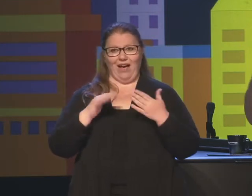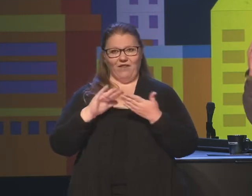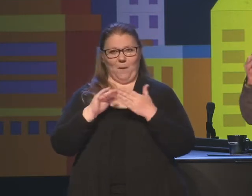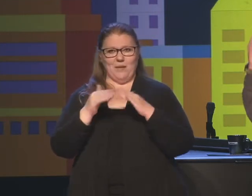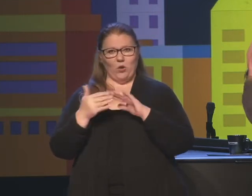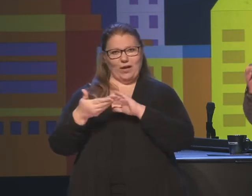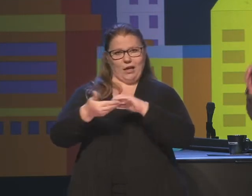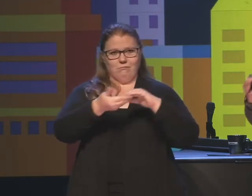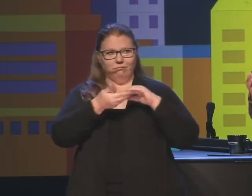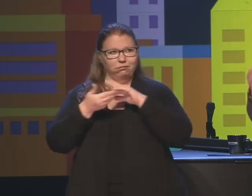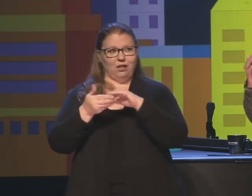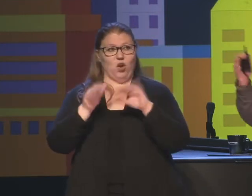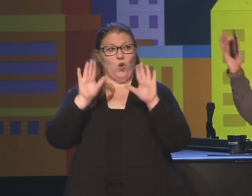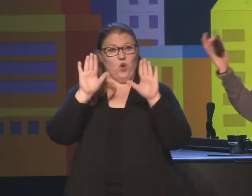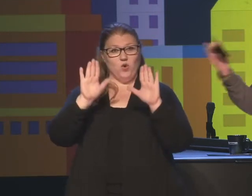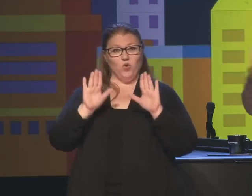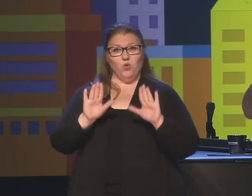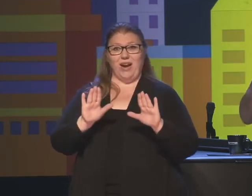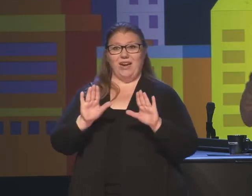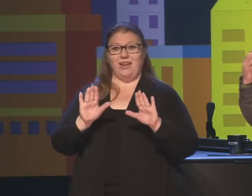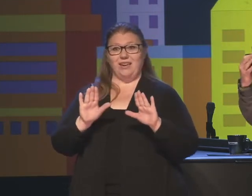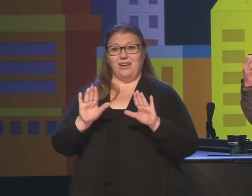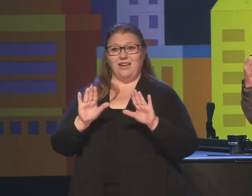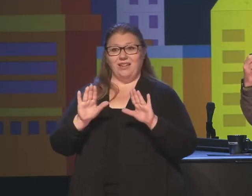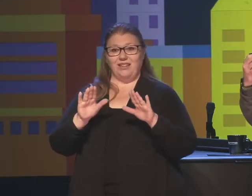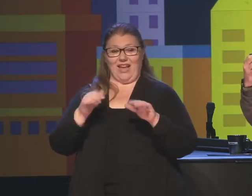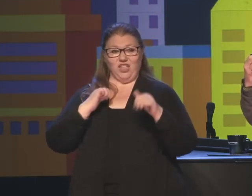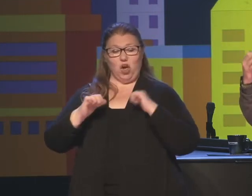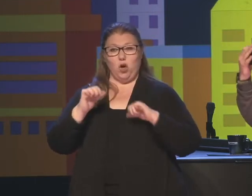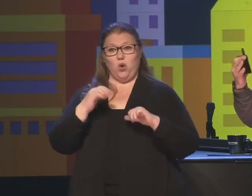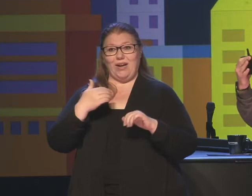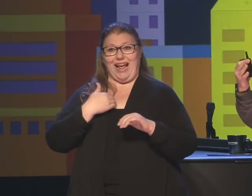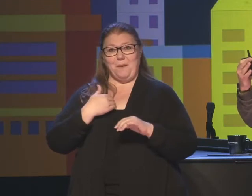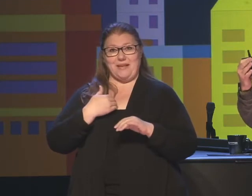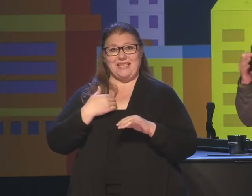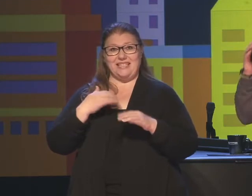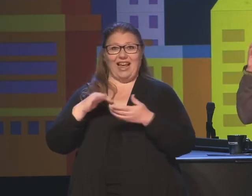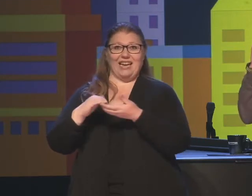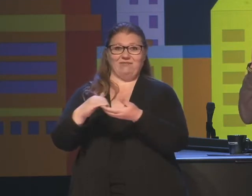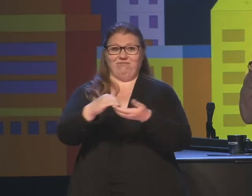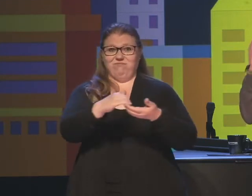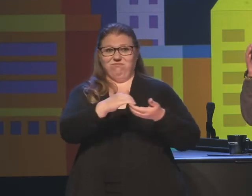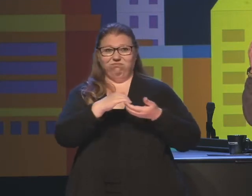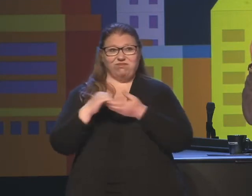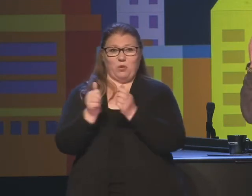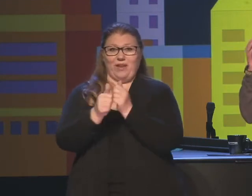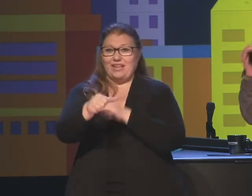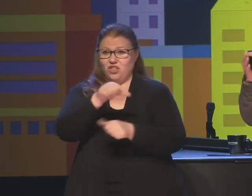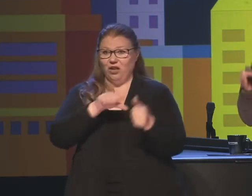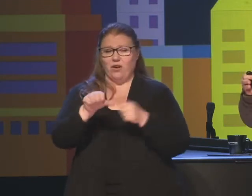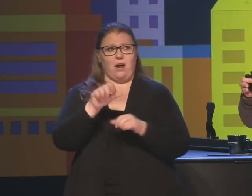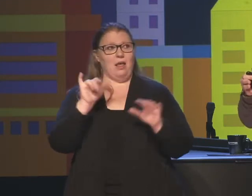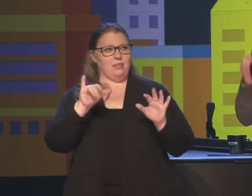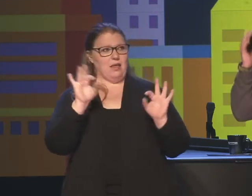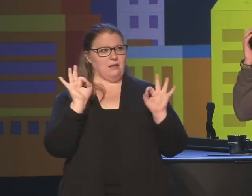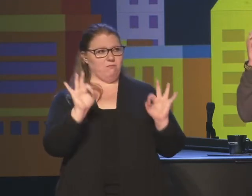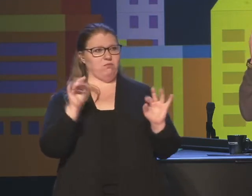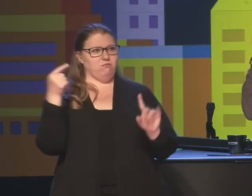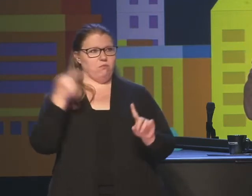But a really, really great show, there's communion. And it was really powerful. And I thought, that's it right